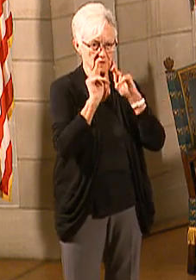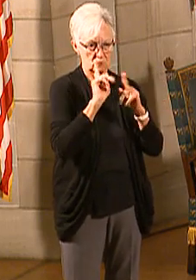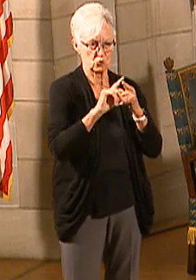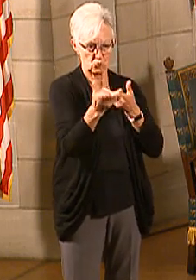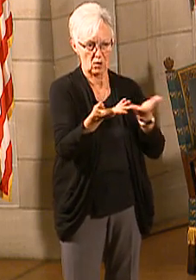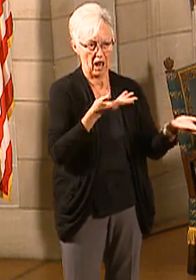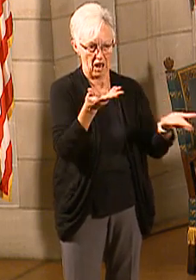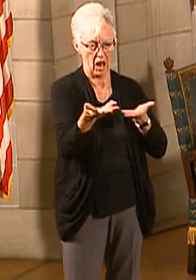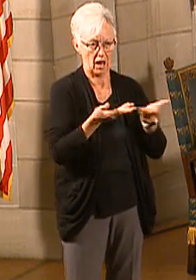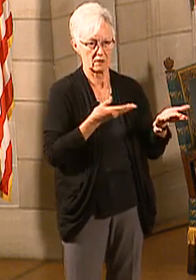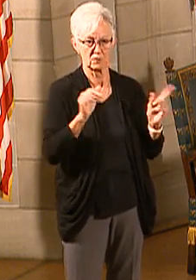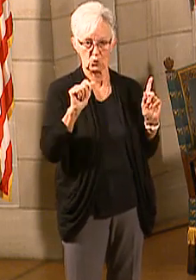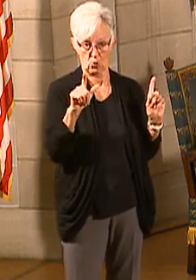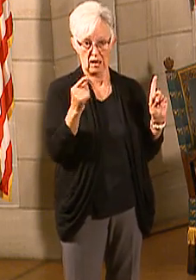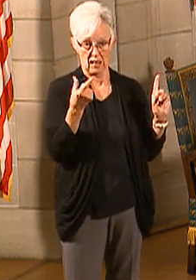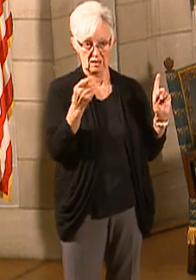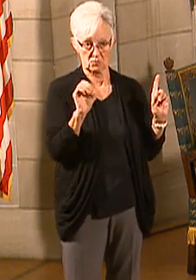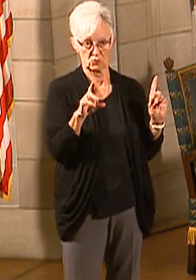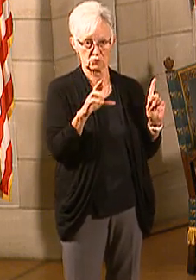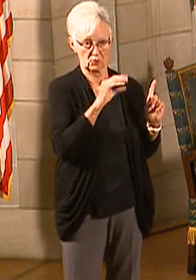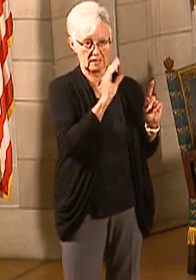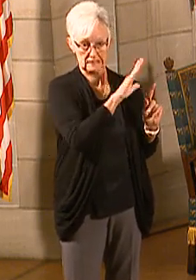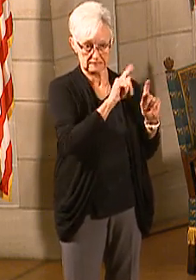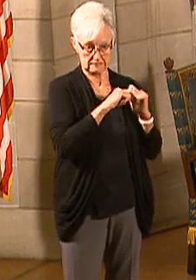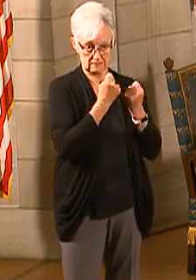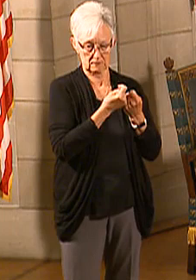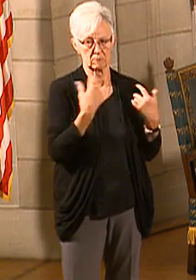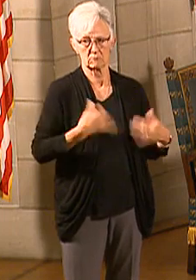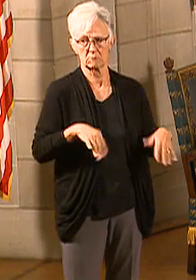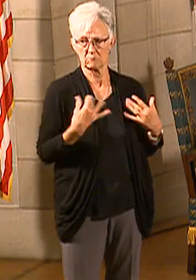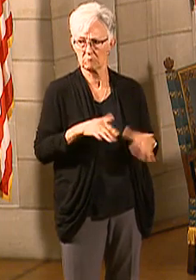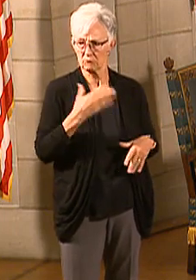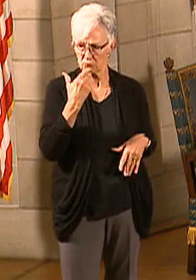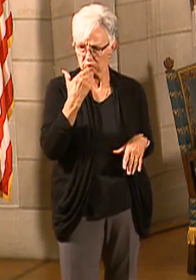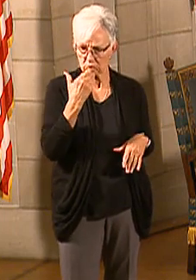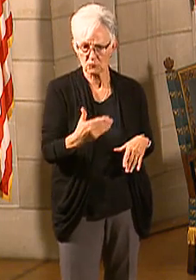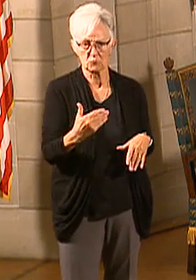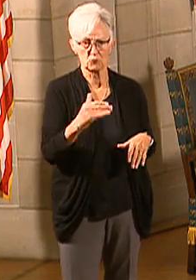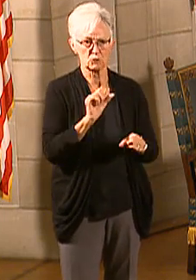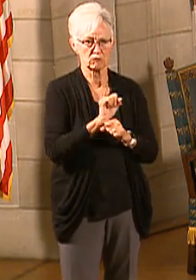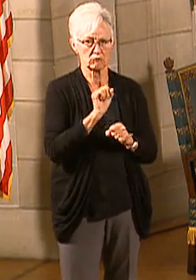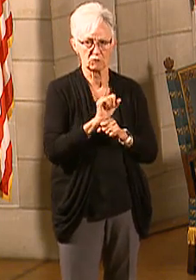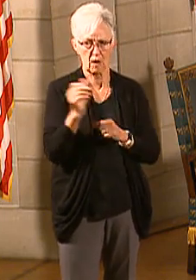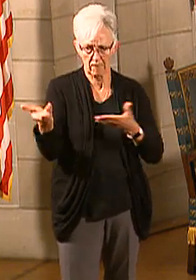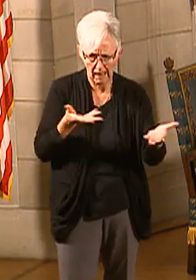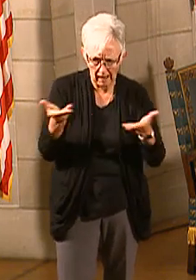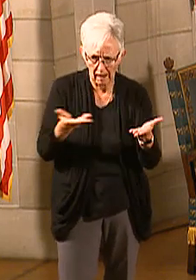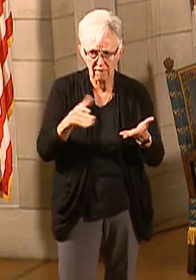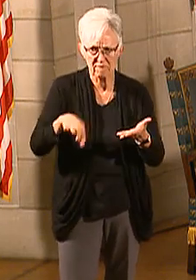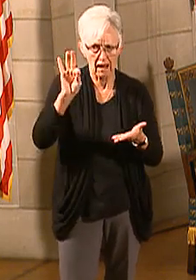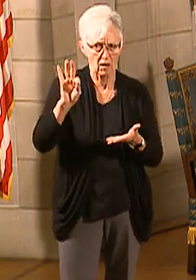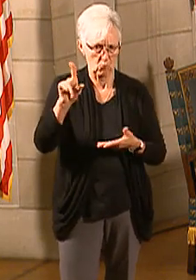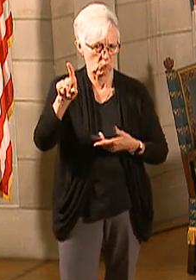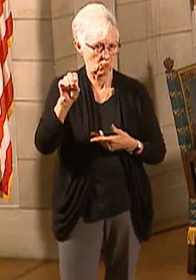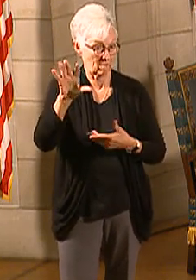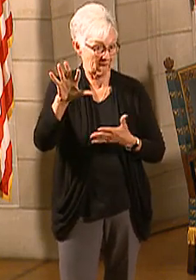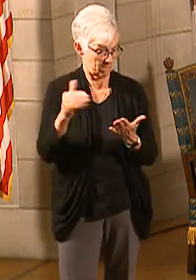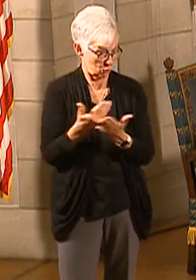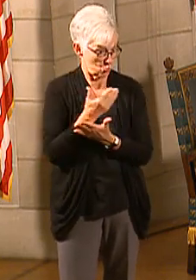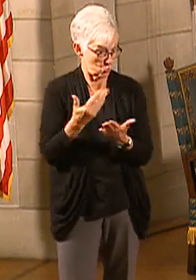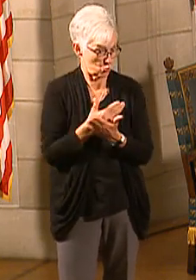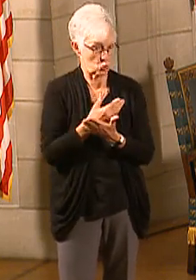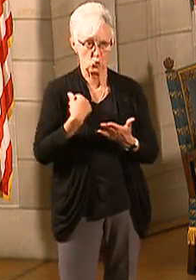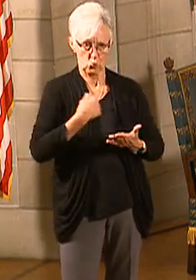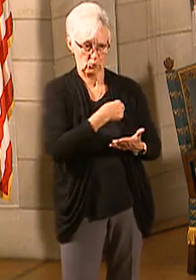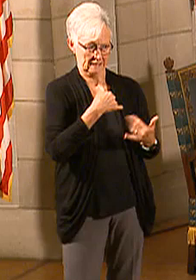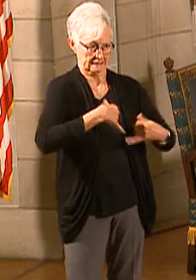have done a great job to get those 105 folks hired. But obviously, we're going to continue to do more to be able to get case managers. As I mentioned, we're short